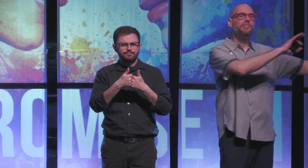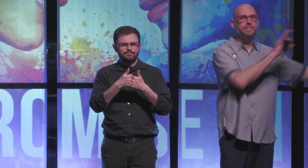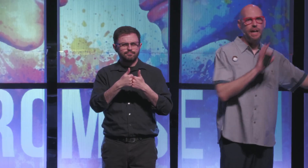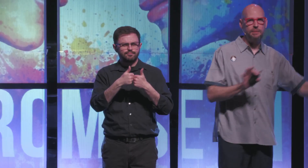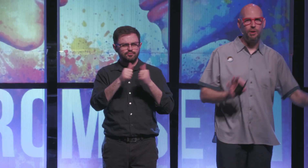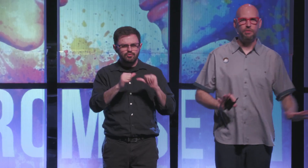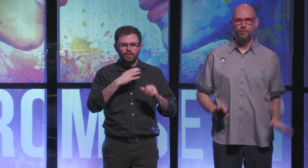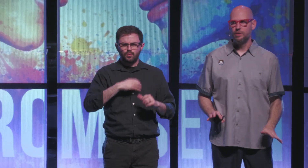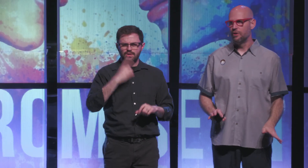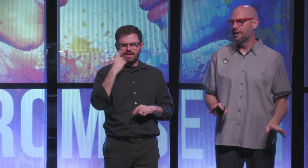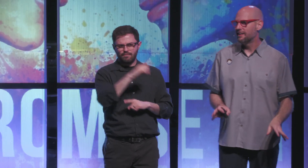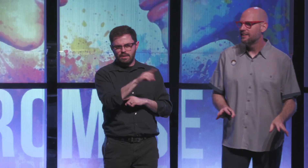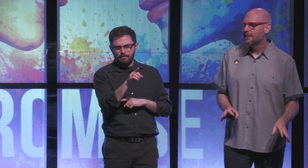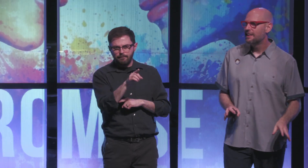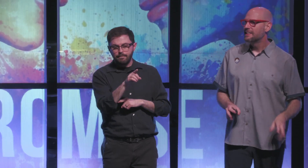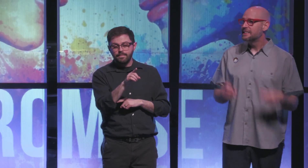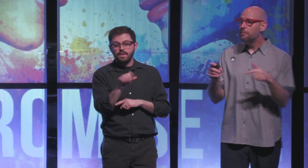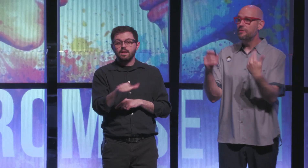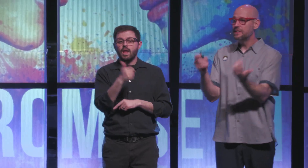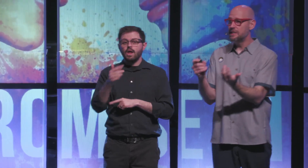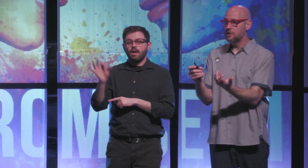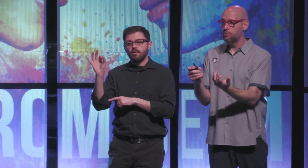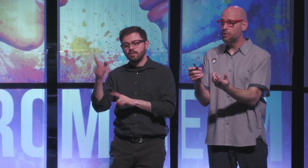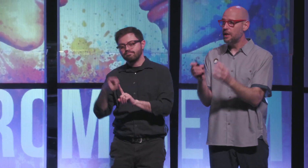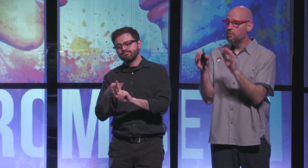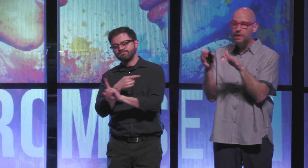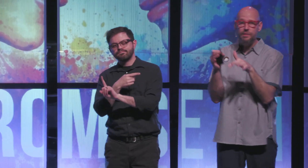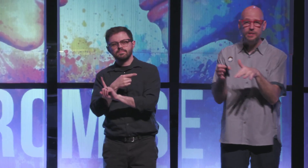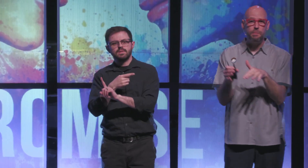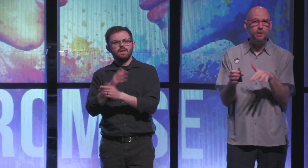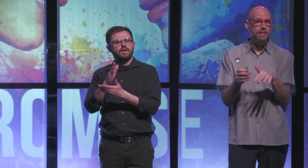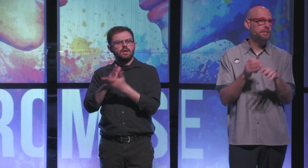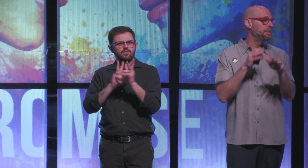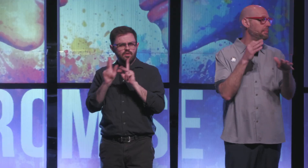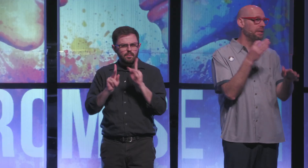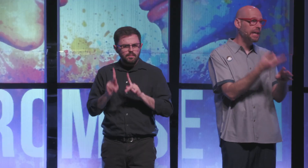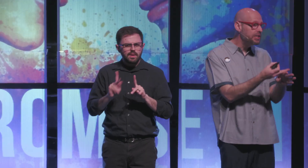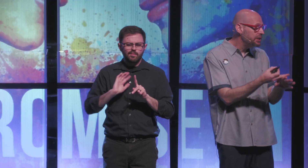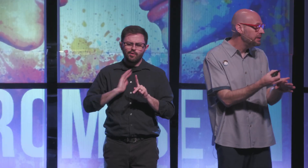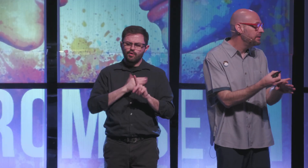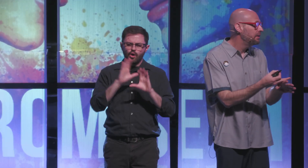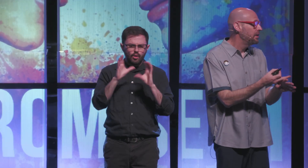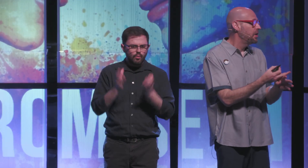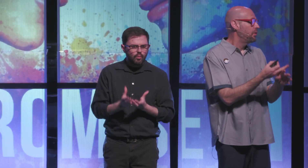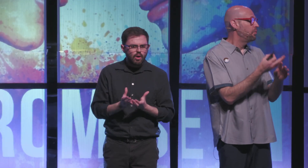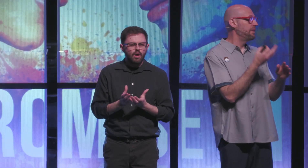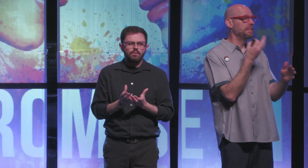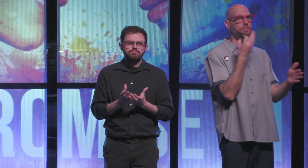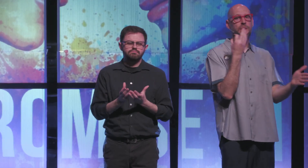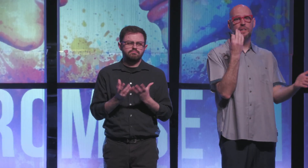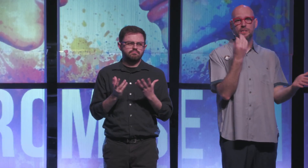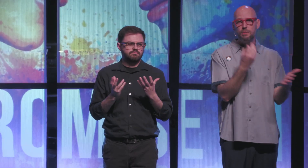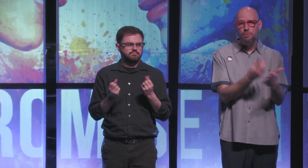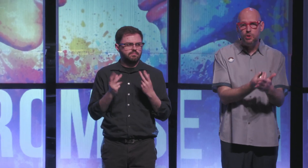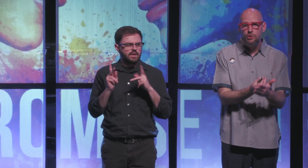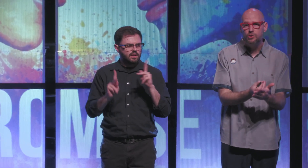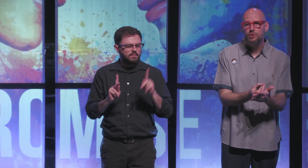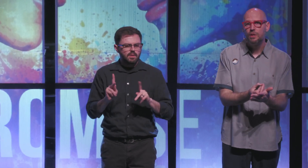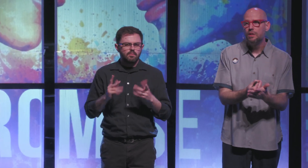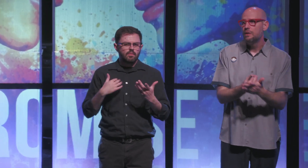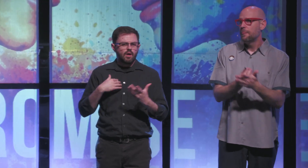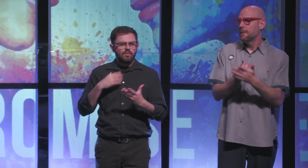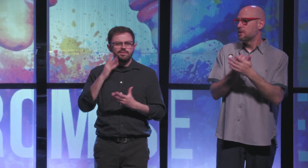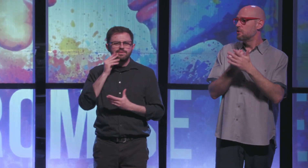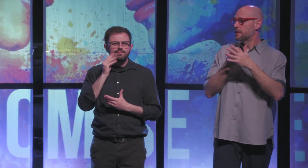here's another sidebar for you. Some of us in this world, we have experienced manipulation, we have experienced